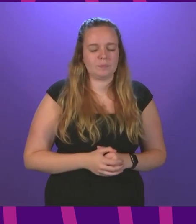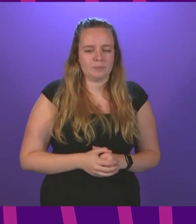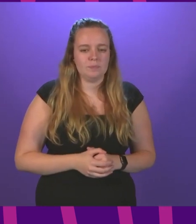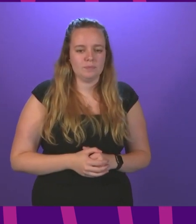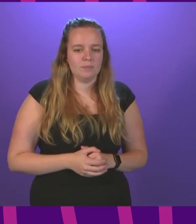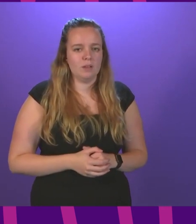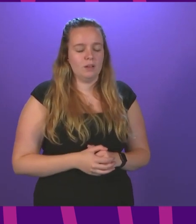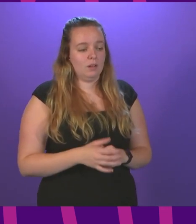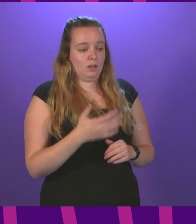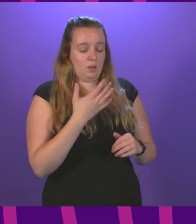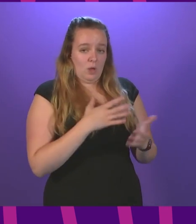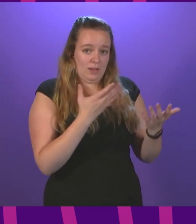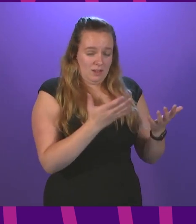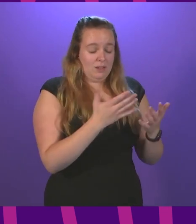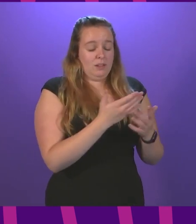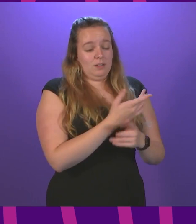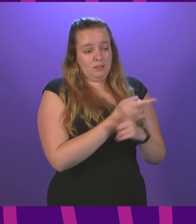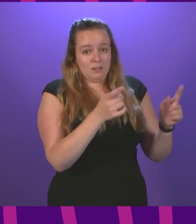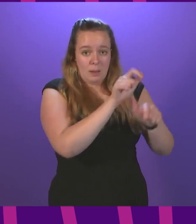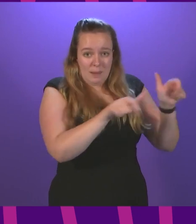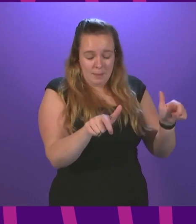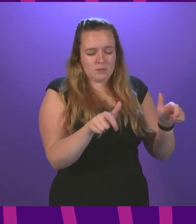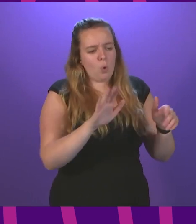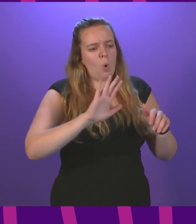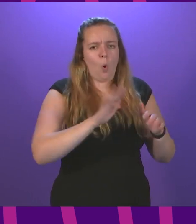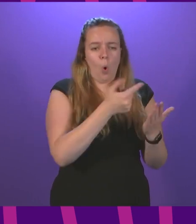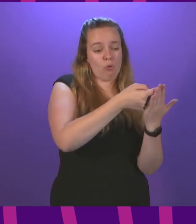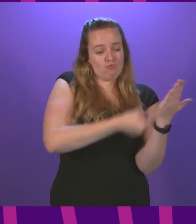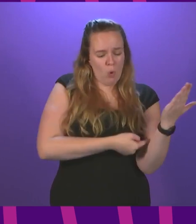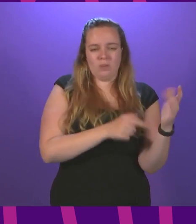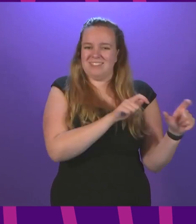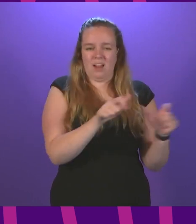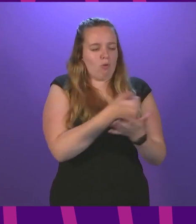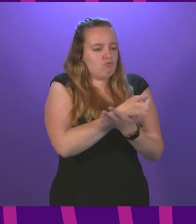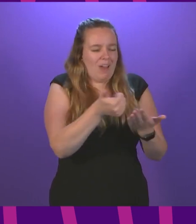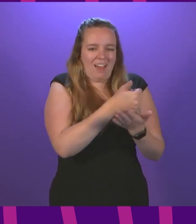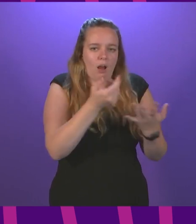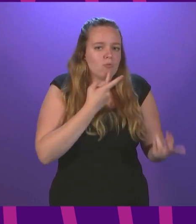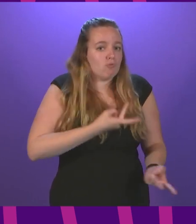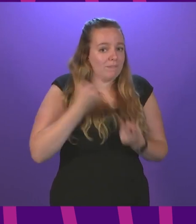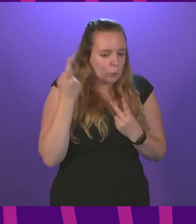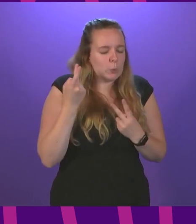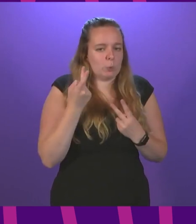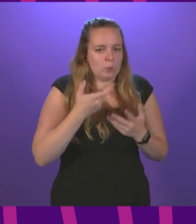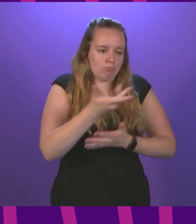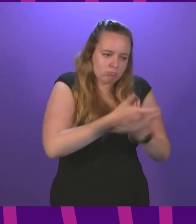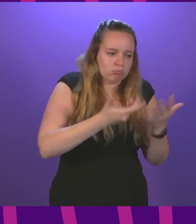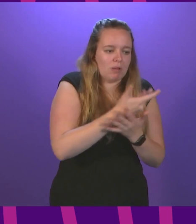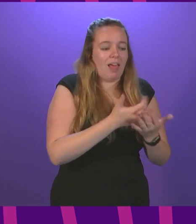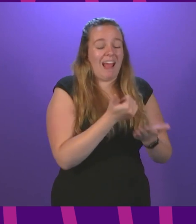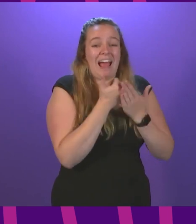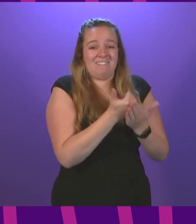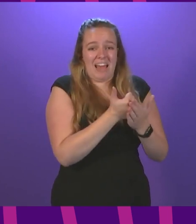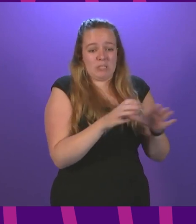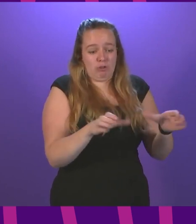assure christine graham and other members that all of these mitigations remain under regular review indeed the advisory subgroup